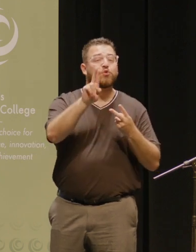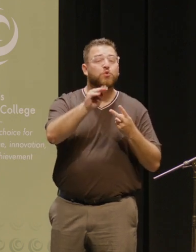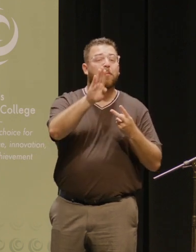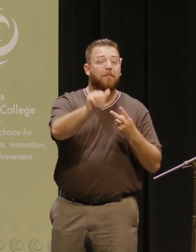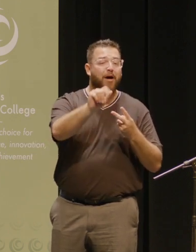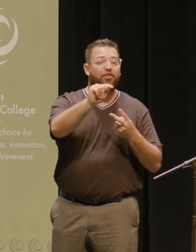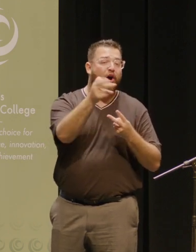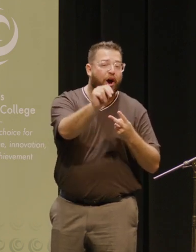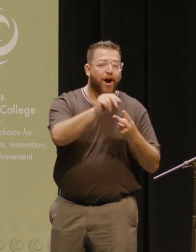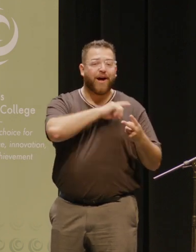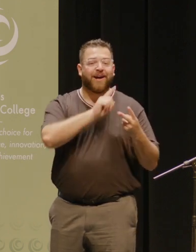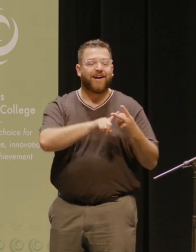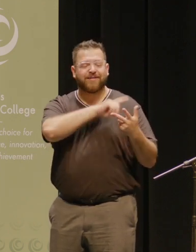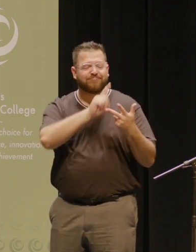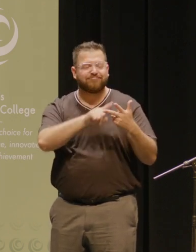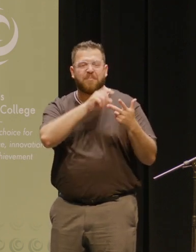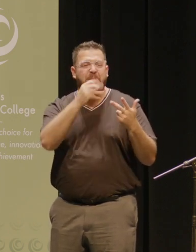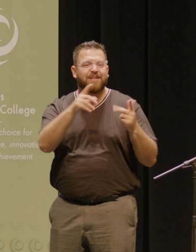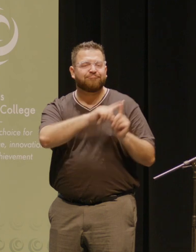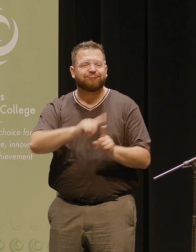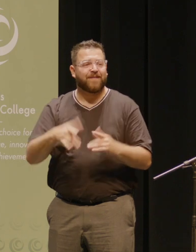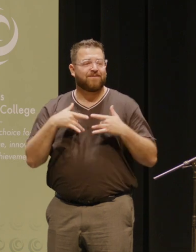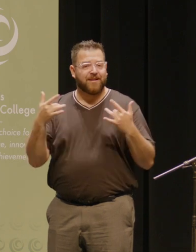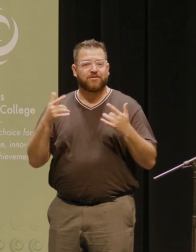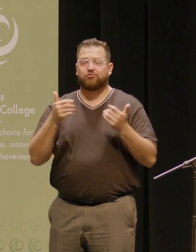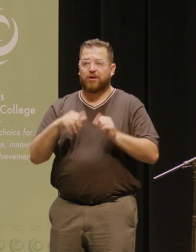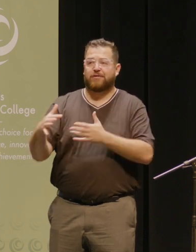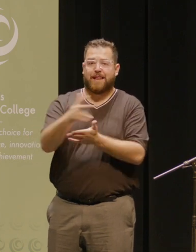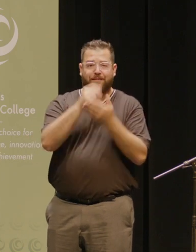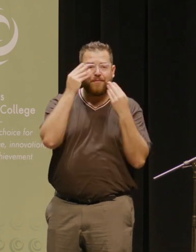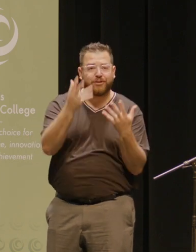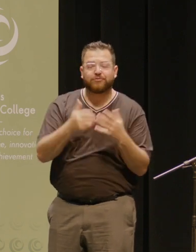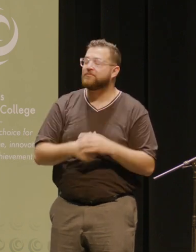and we go to their work too.